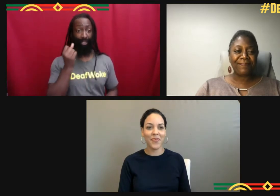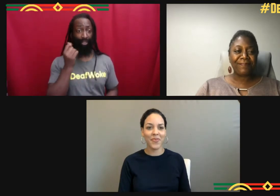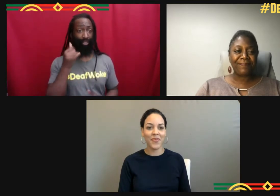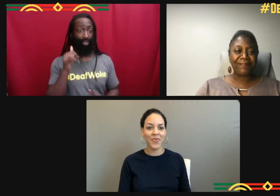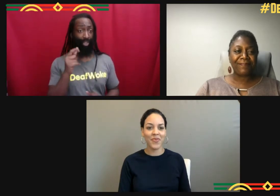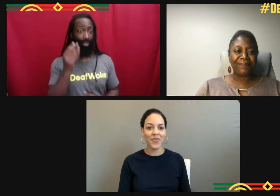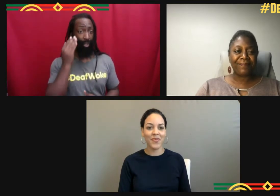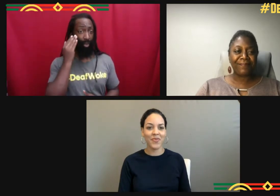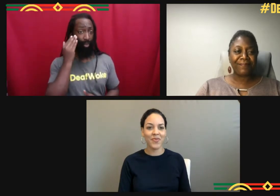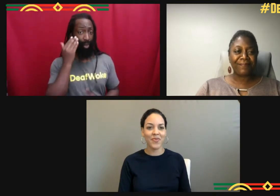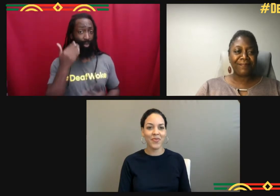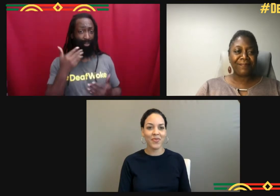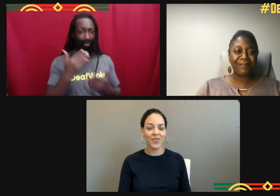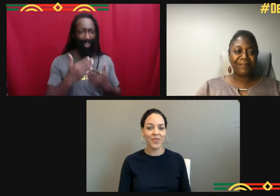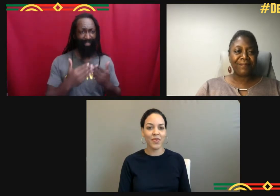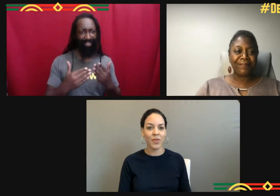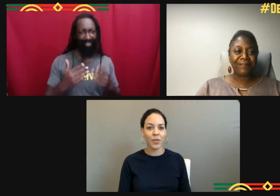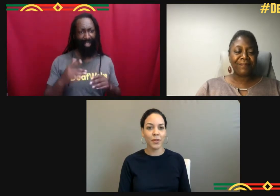Great.